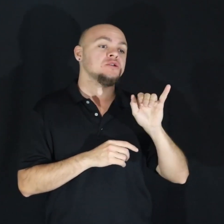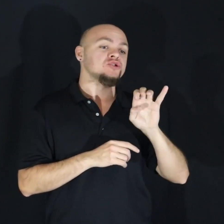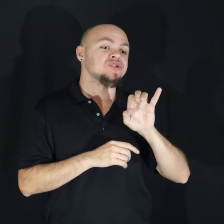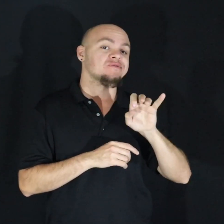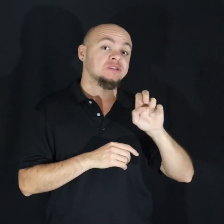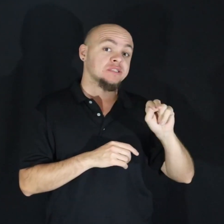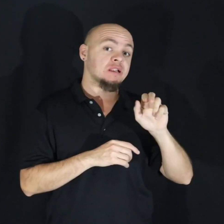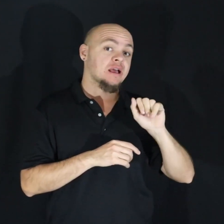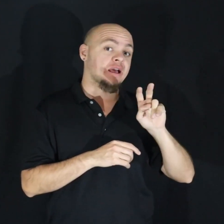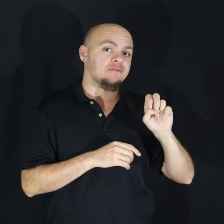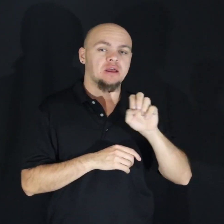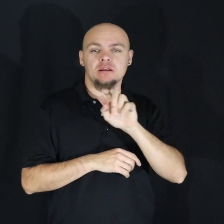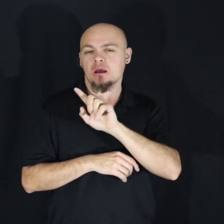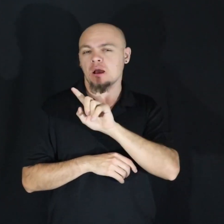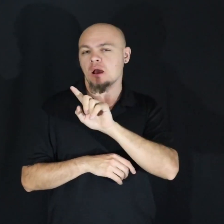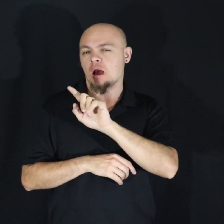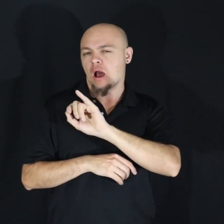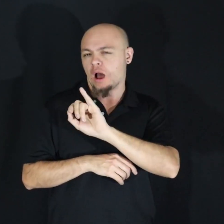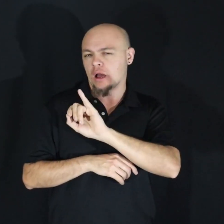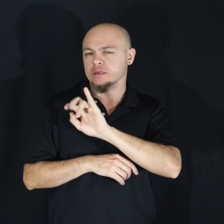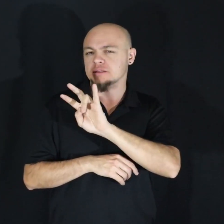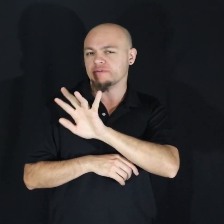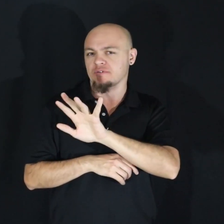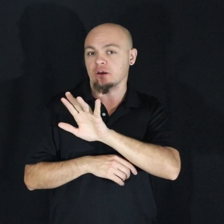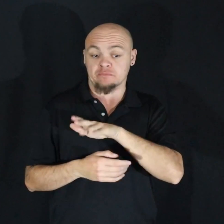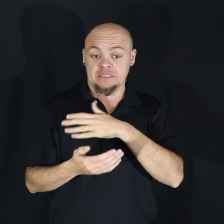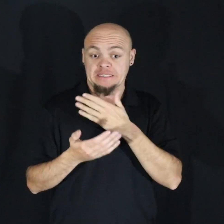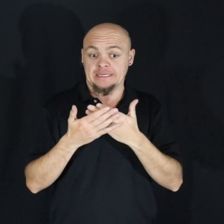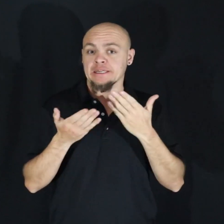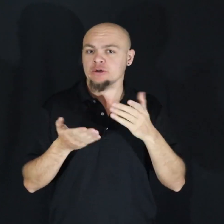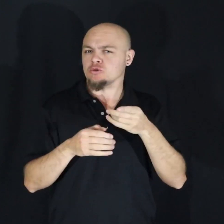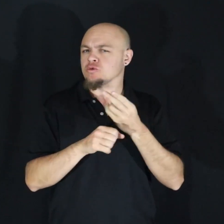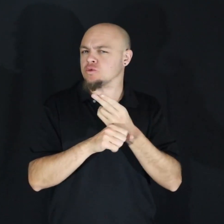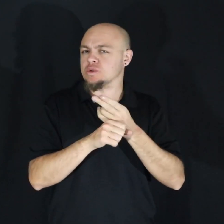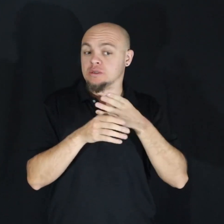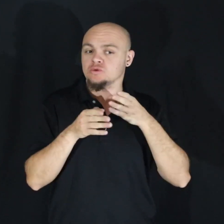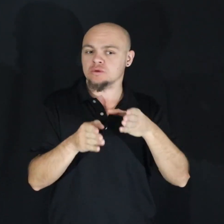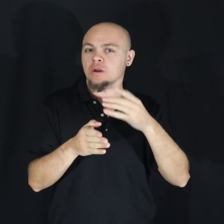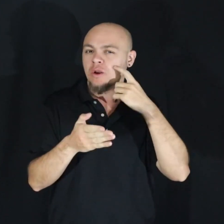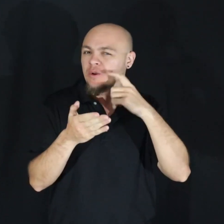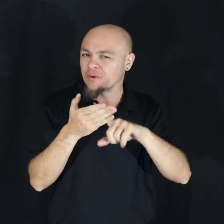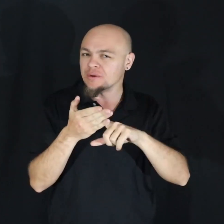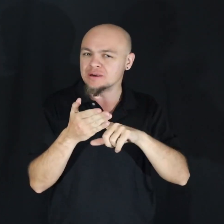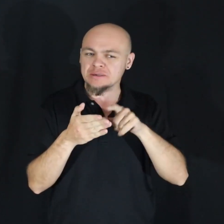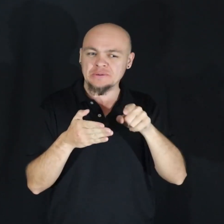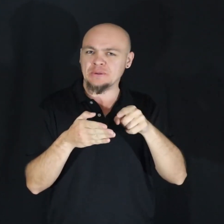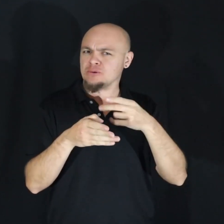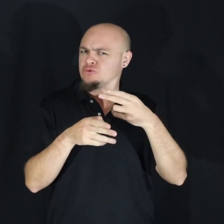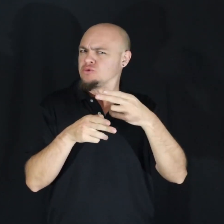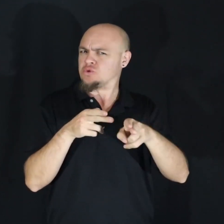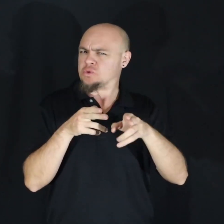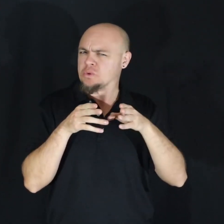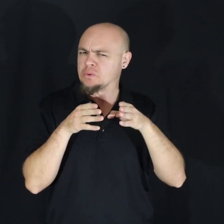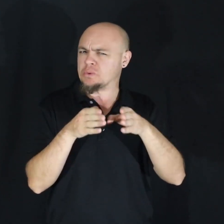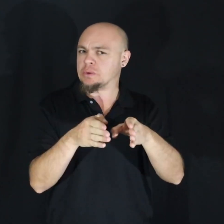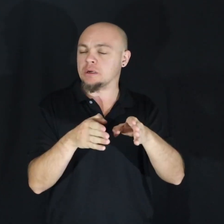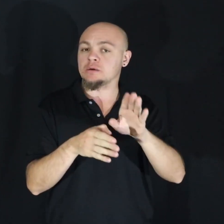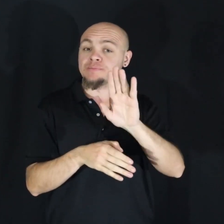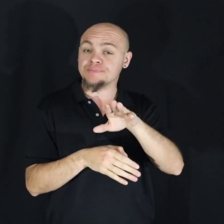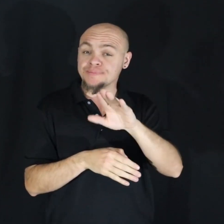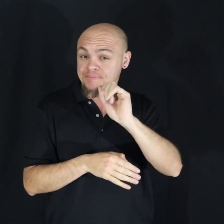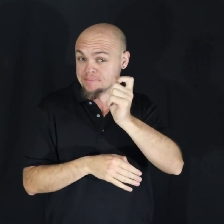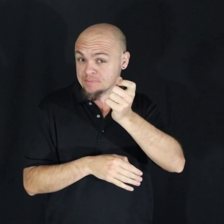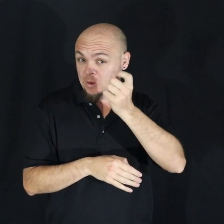I-75. Some of you may have taken it today to get here. If you did, you would have noticed just how short it is. Here's the thing.